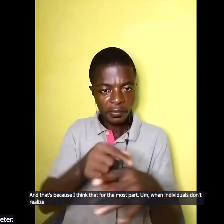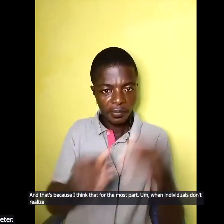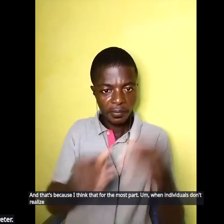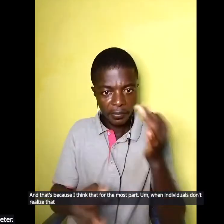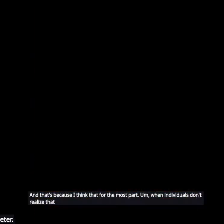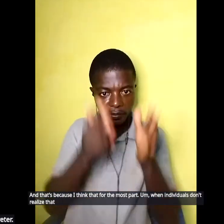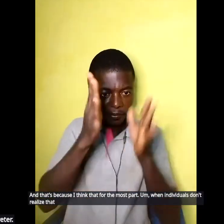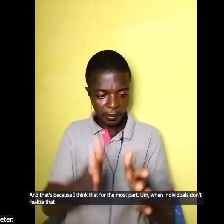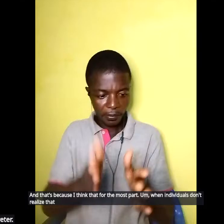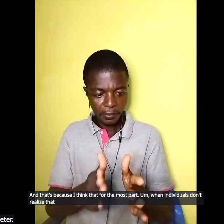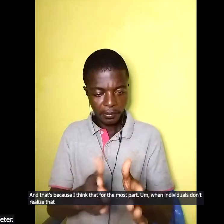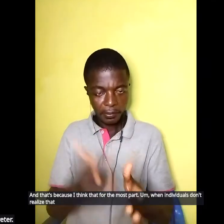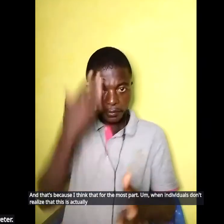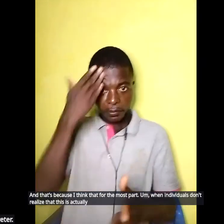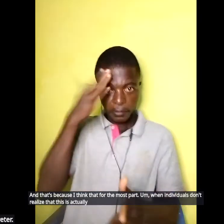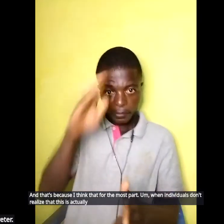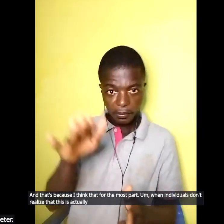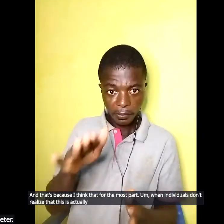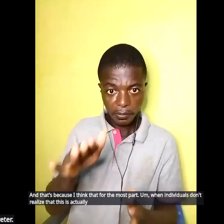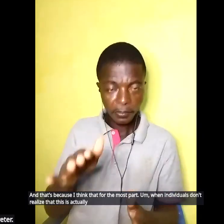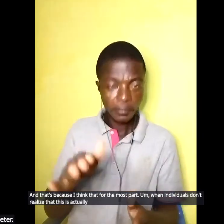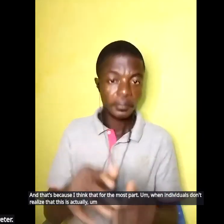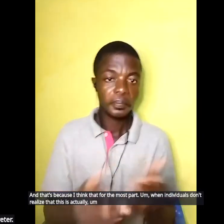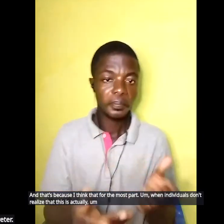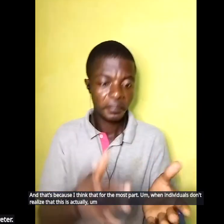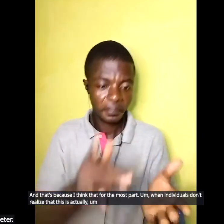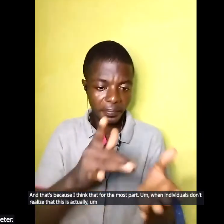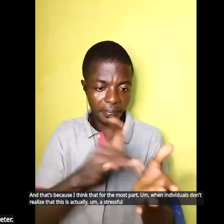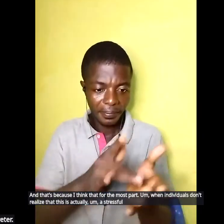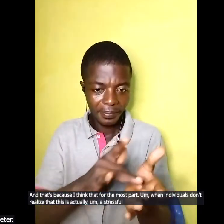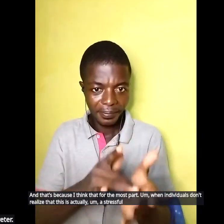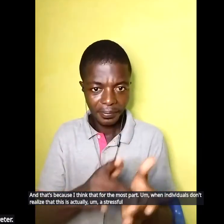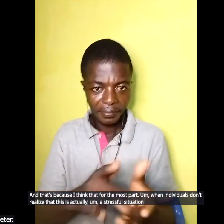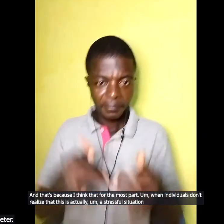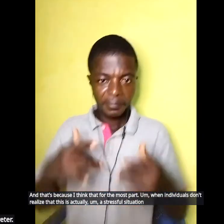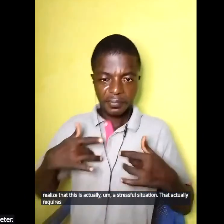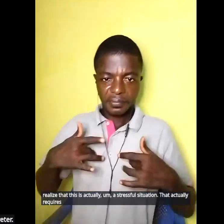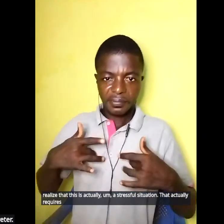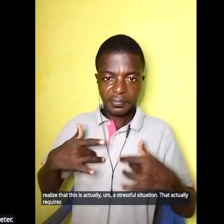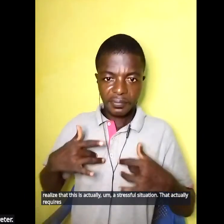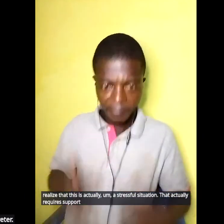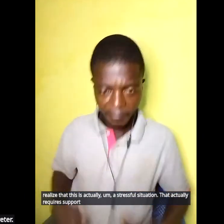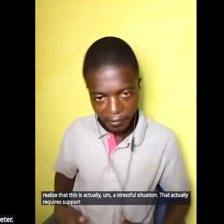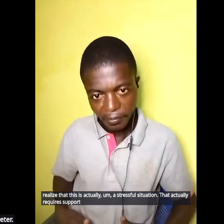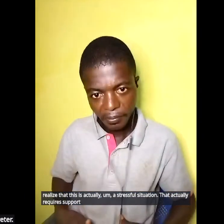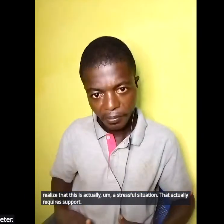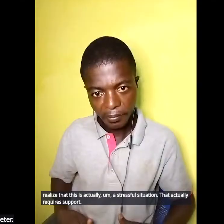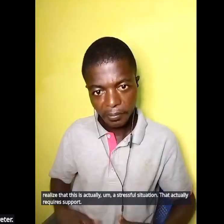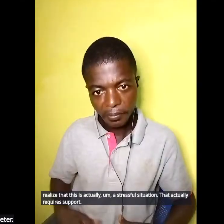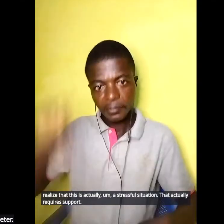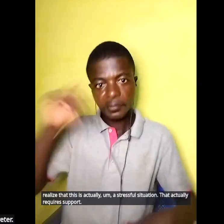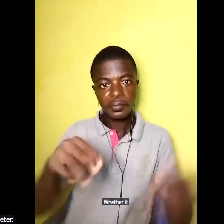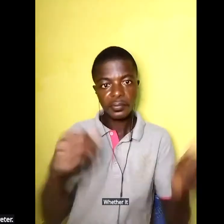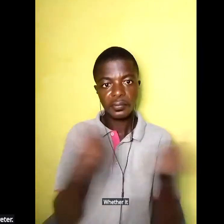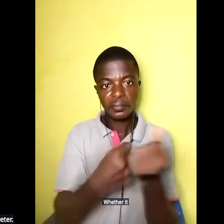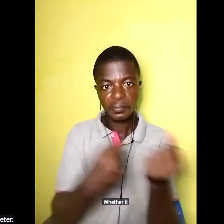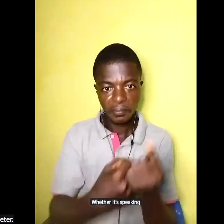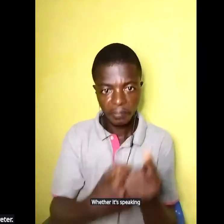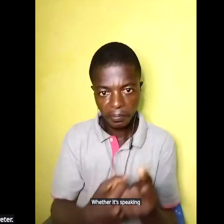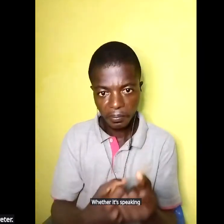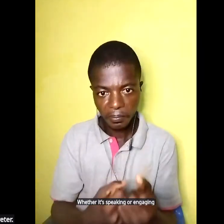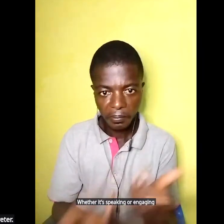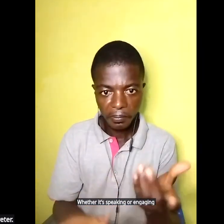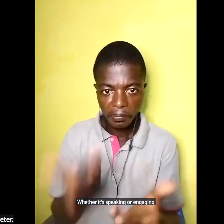that this is actually a stressful situation that actually requires support, whether it's speaking or engaging